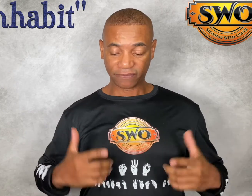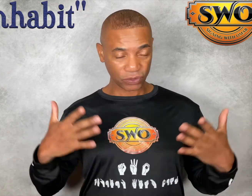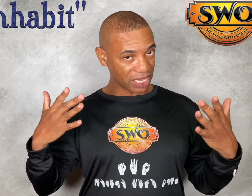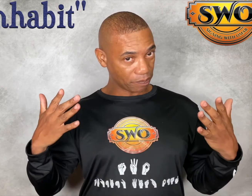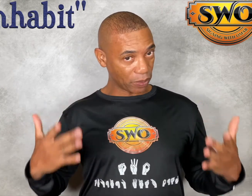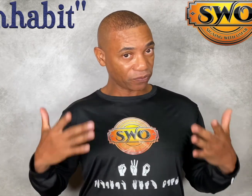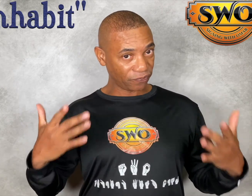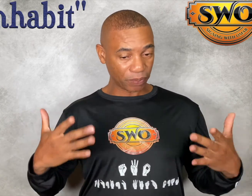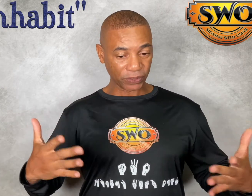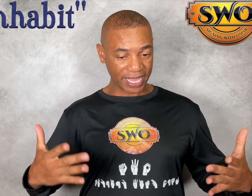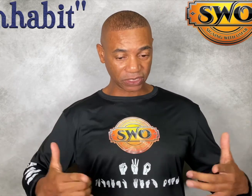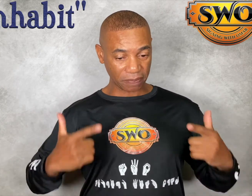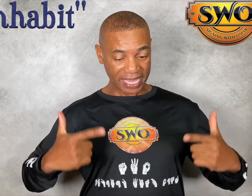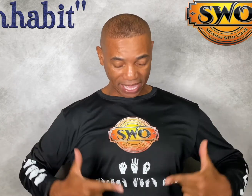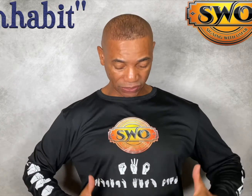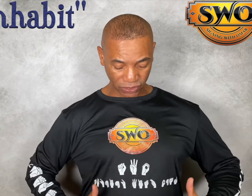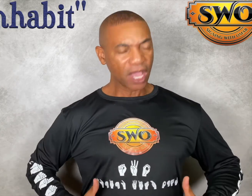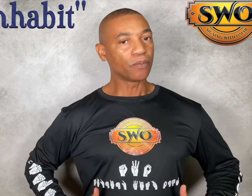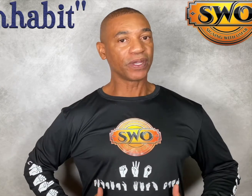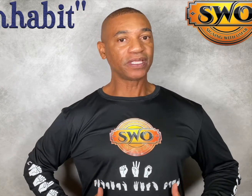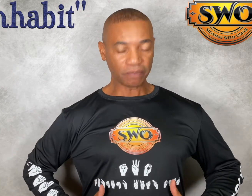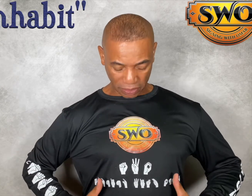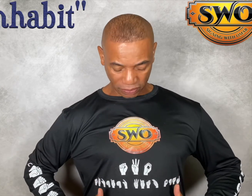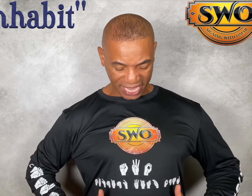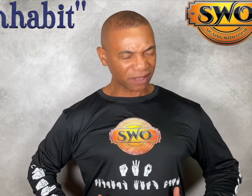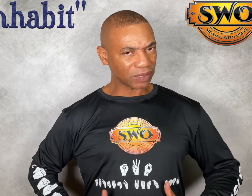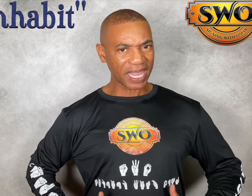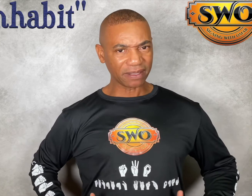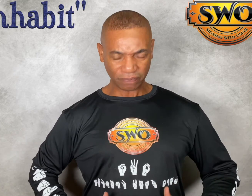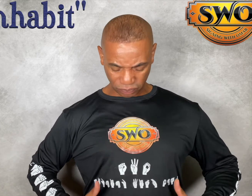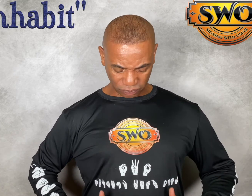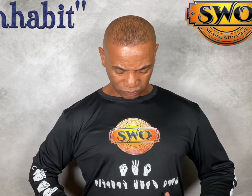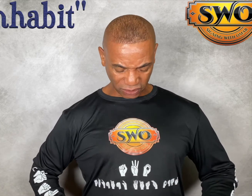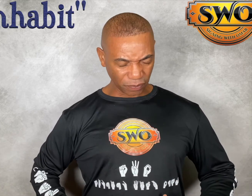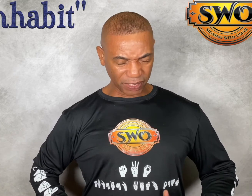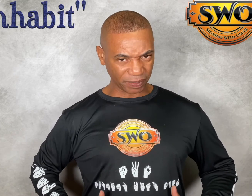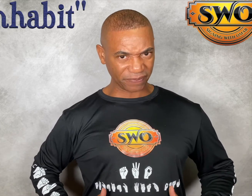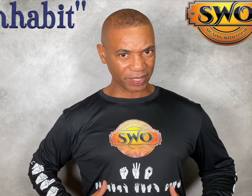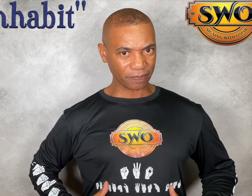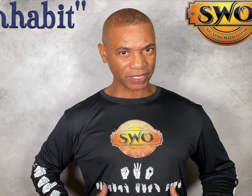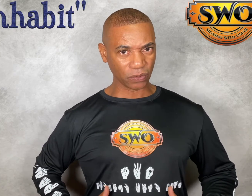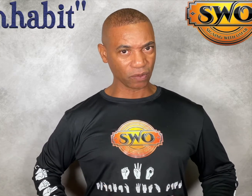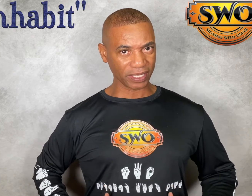take both hands and make L's, bring them down kind of a little bit above the belly button or around that